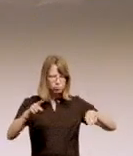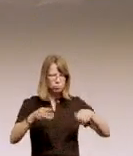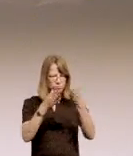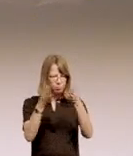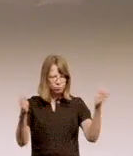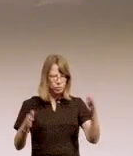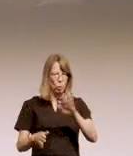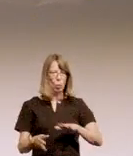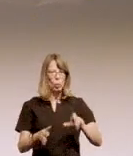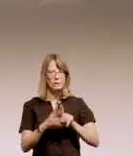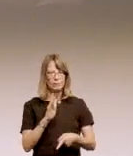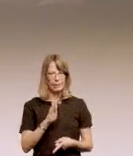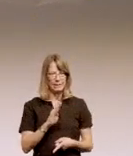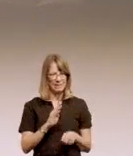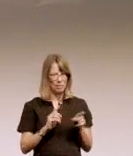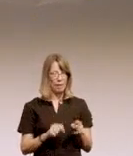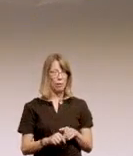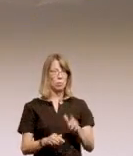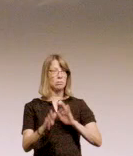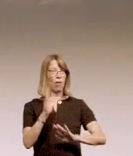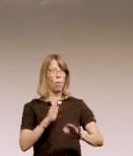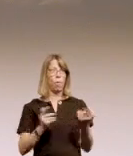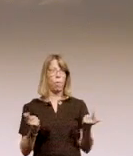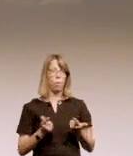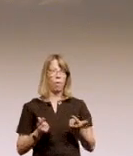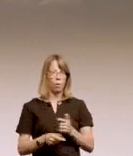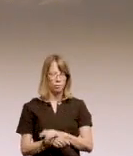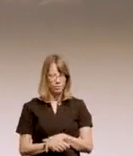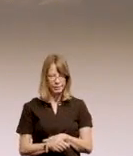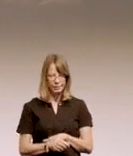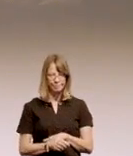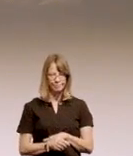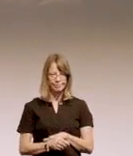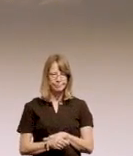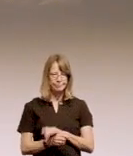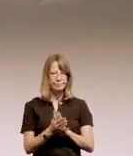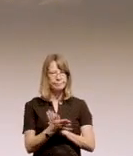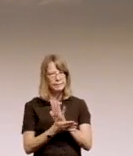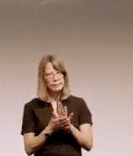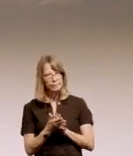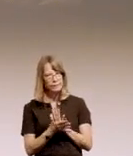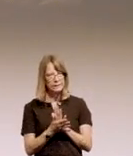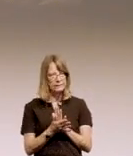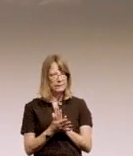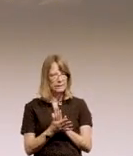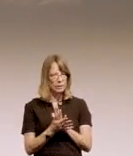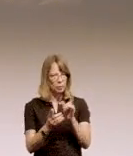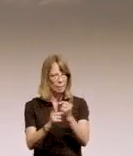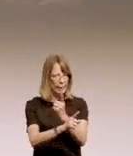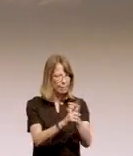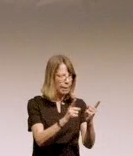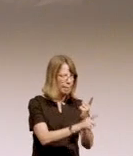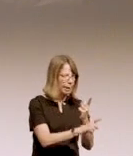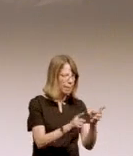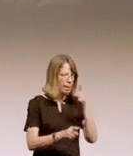project left off in its complication. So as part of that, we ended up speaking to participants in the